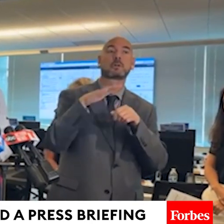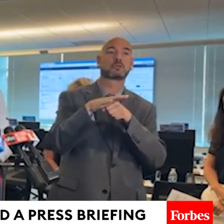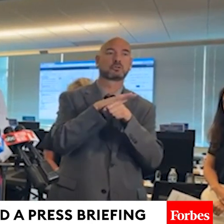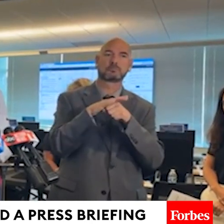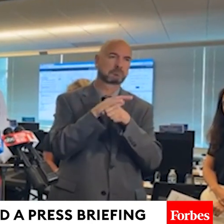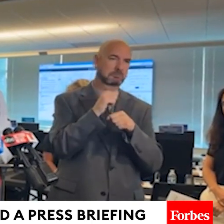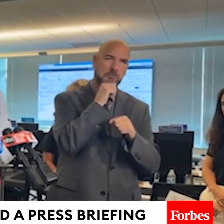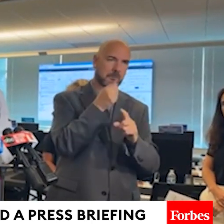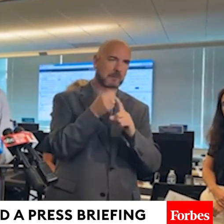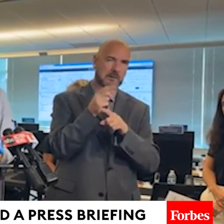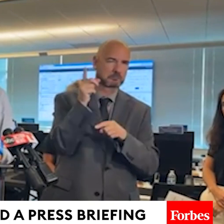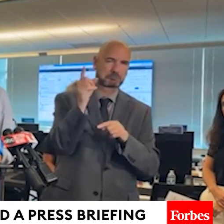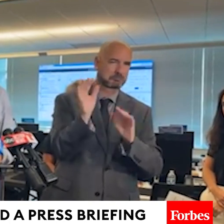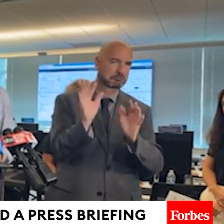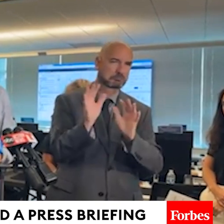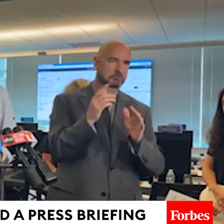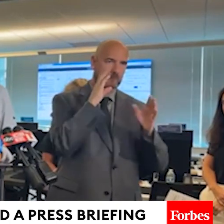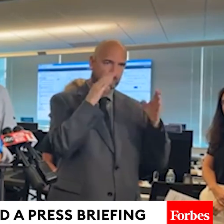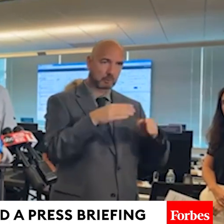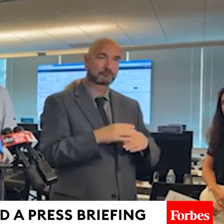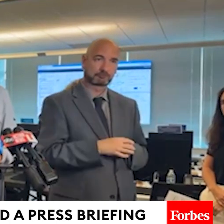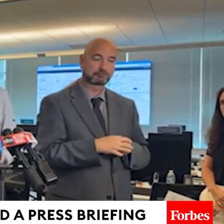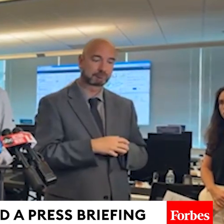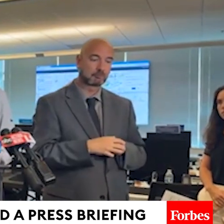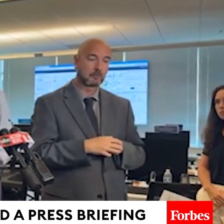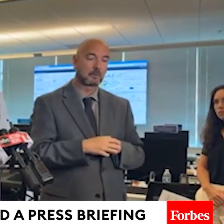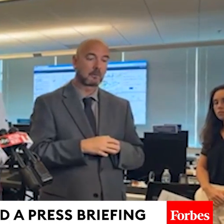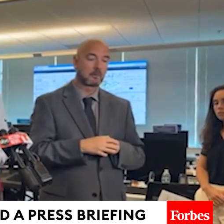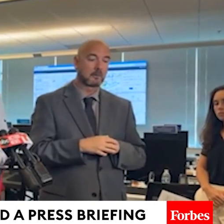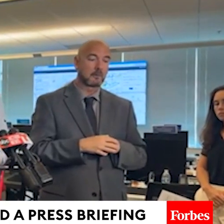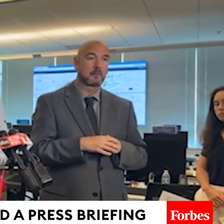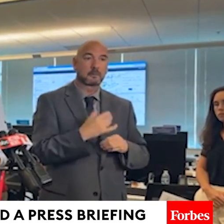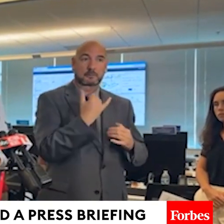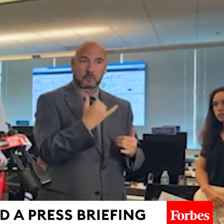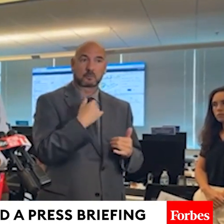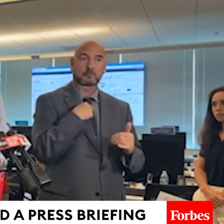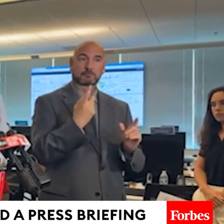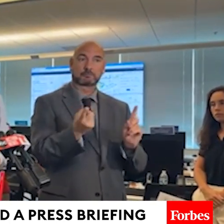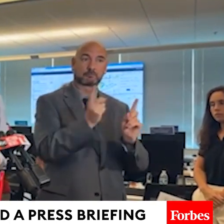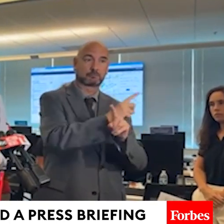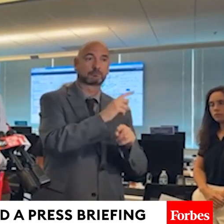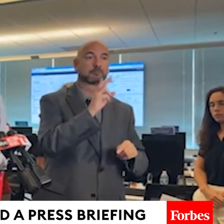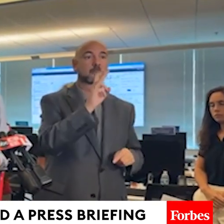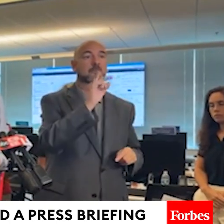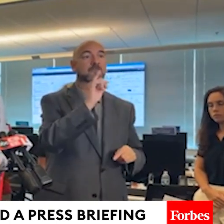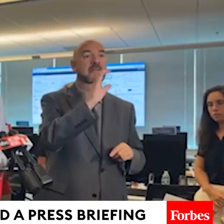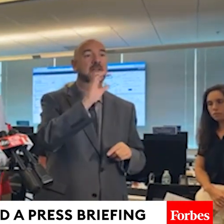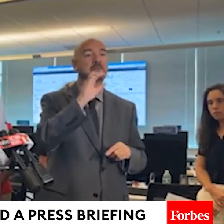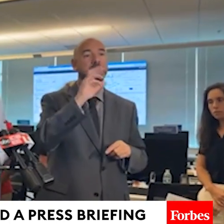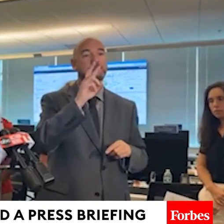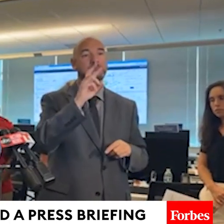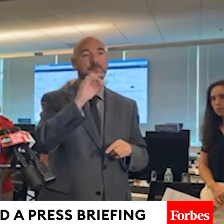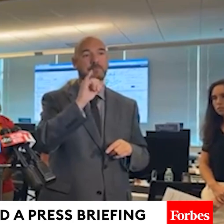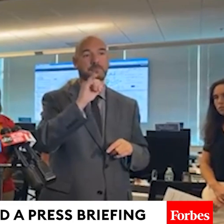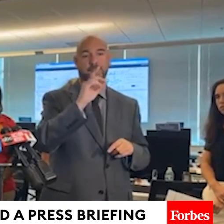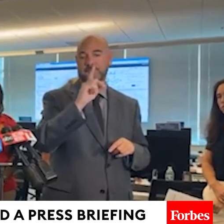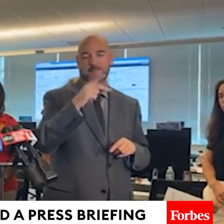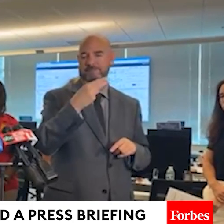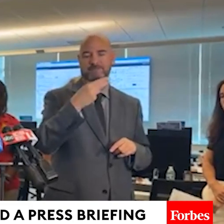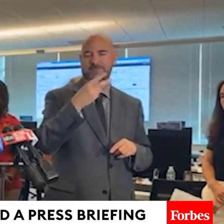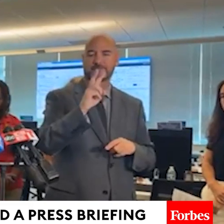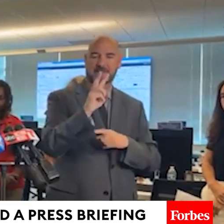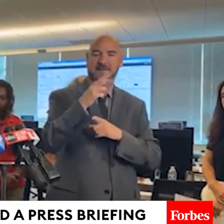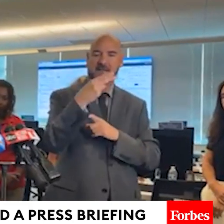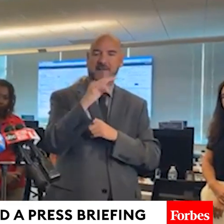been impacted. All right, with that, I am going to bring up Vic Bide, who is Mobility and Stormwater.